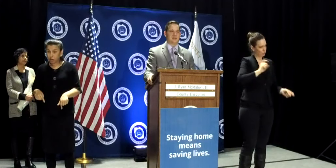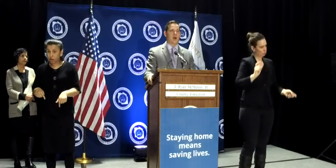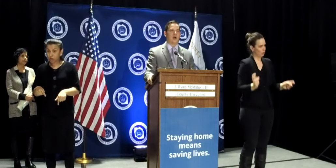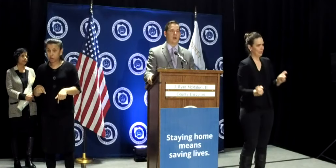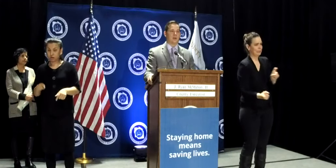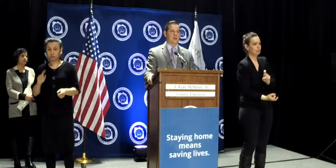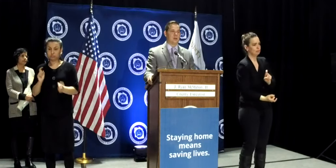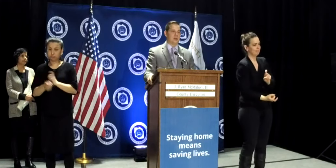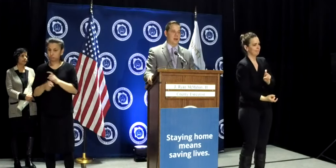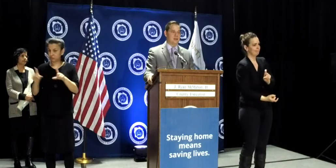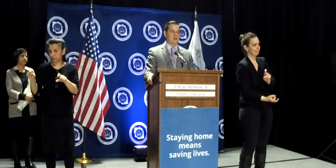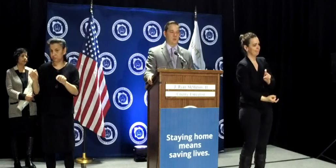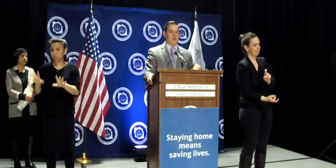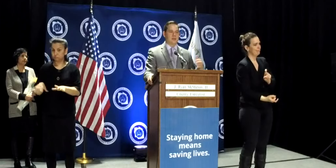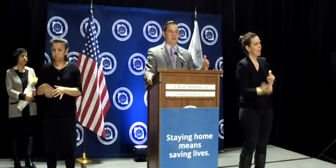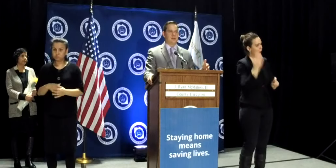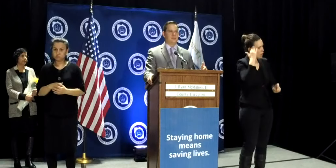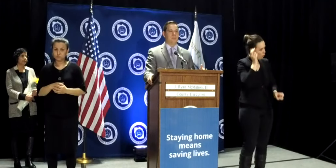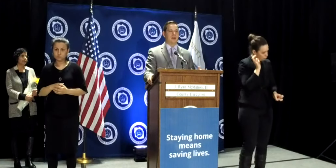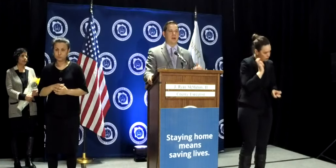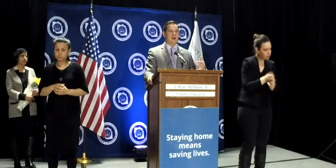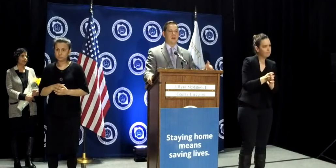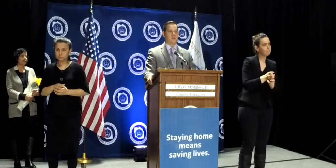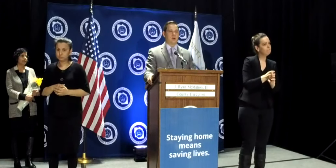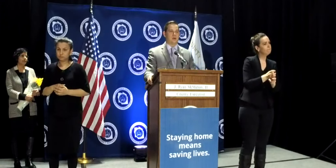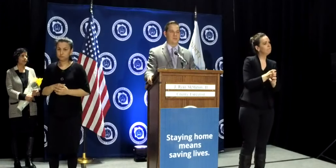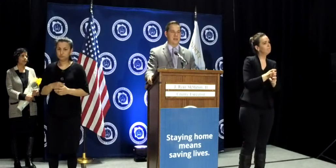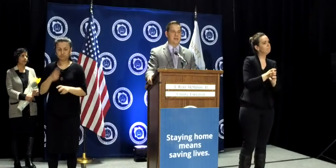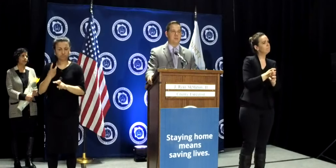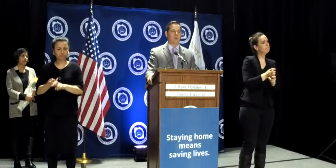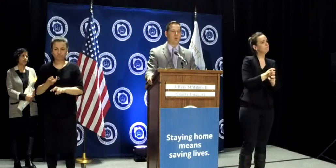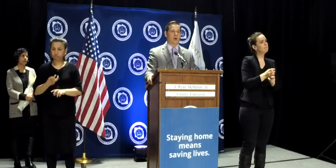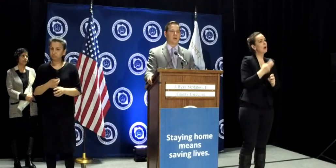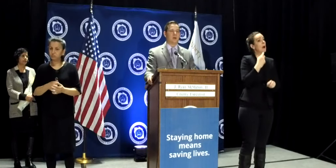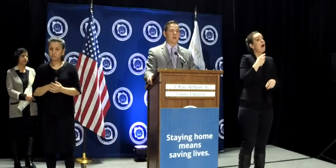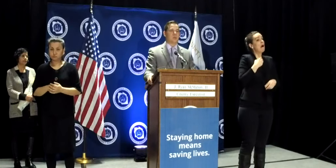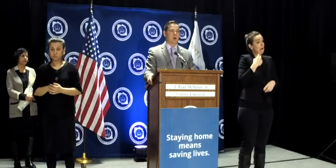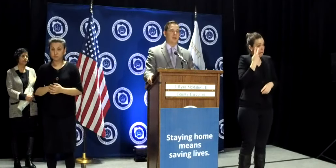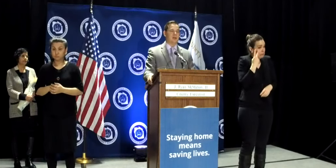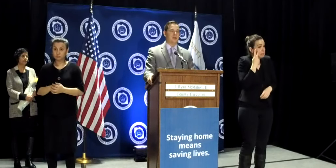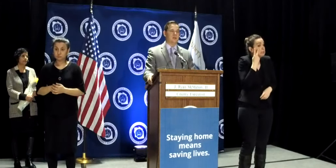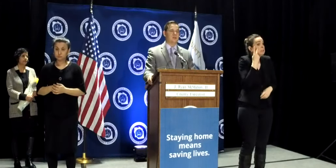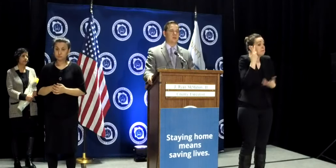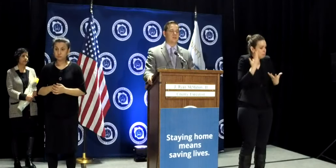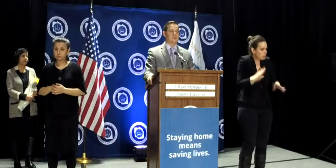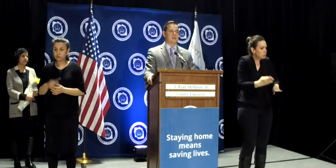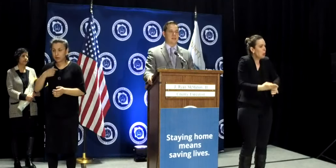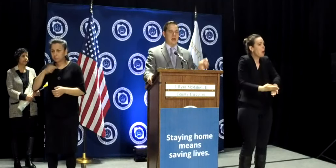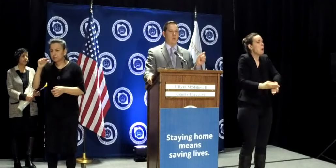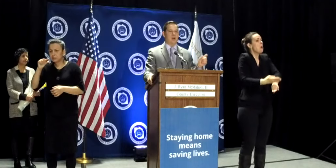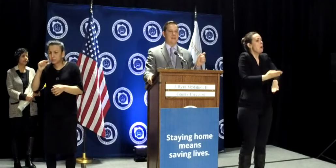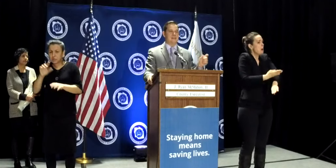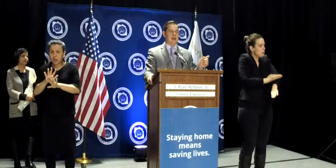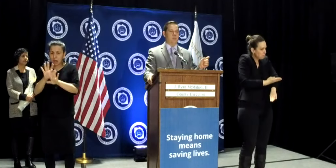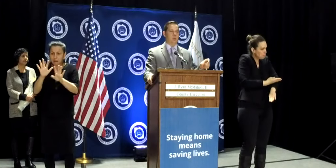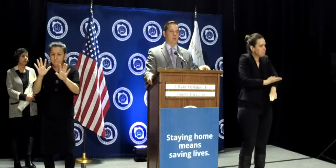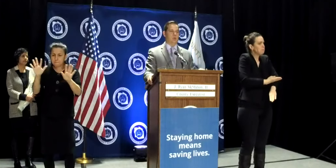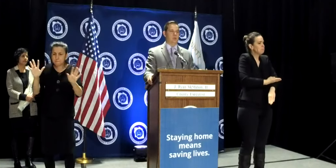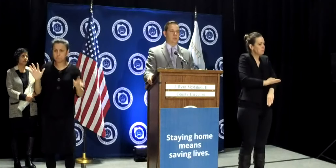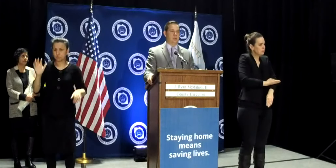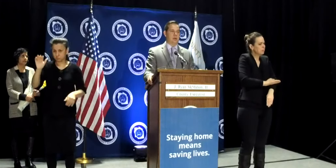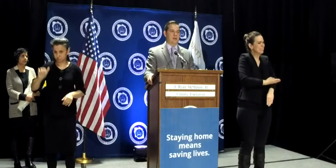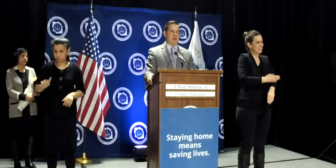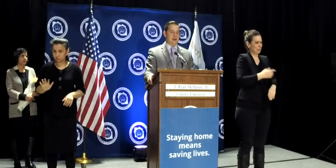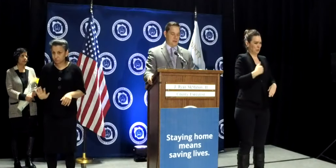change, and that's hard. And I think we're getting better at it and we're understanding it more, but you can see in that one